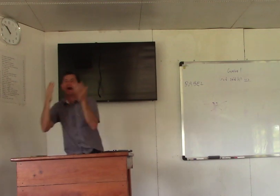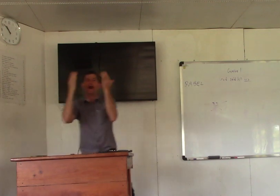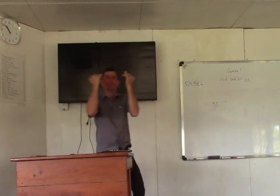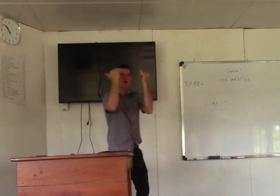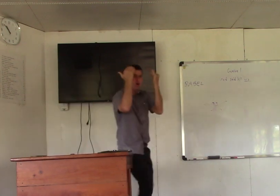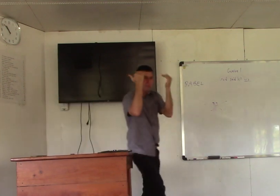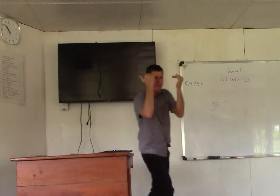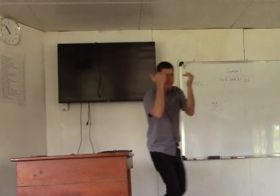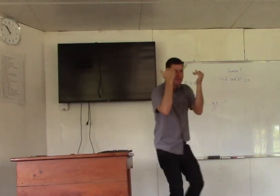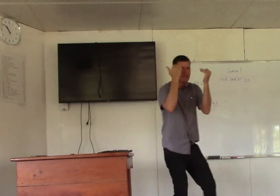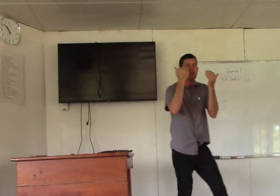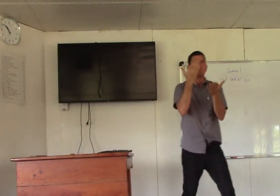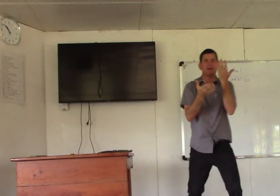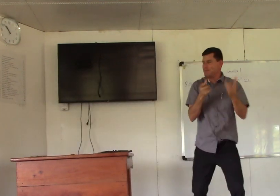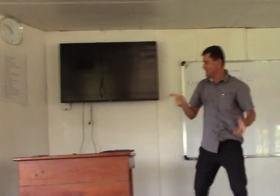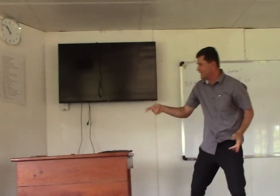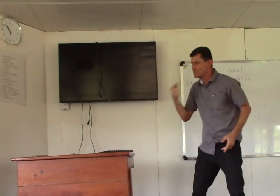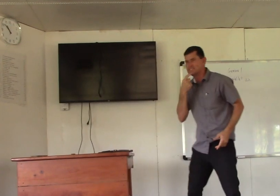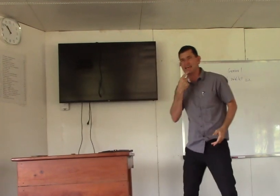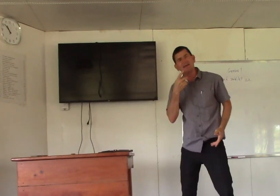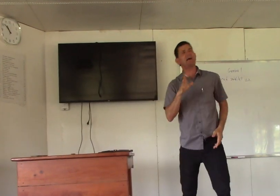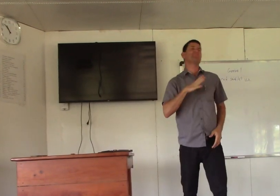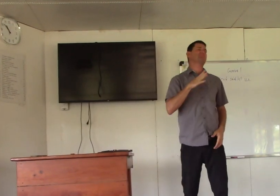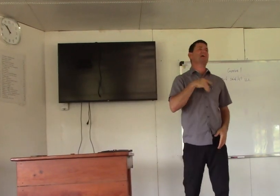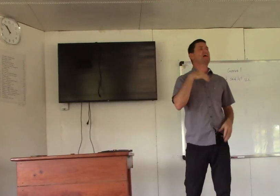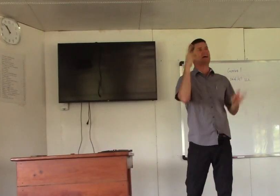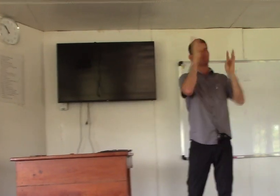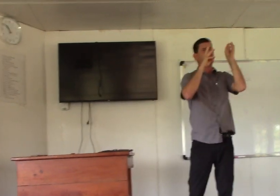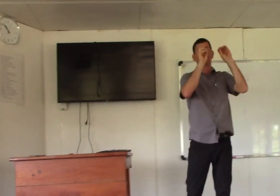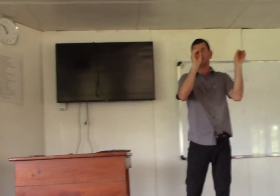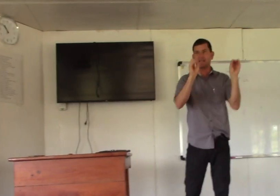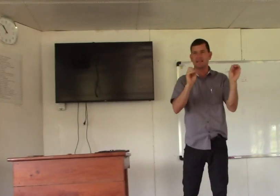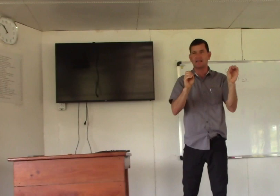I'm hoping, maybe they will say, ah, fine, worry nothing.